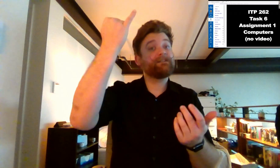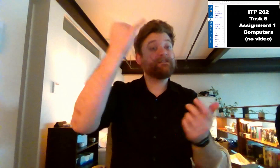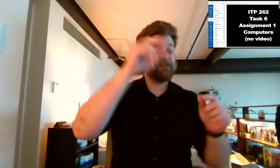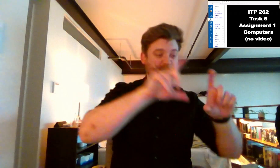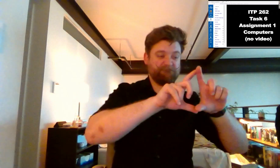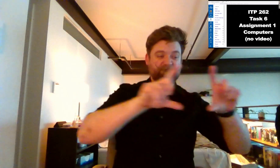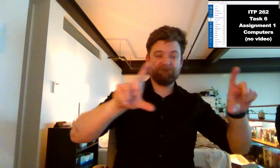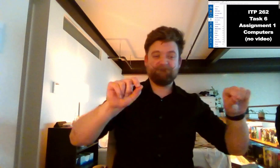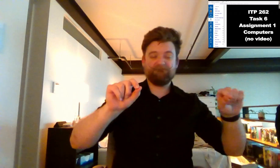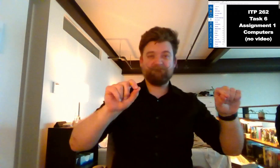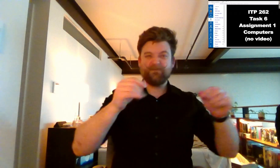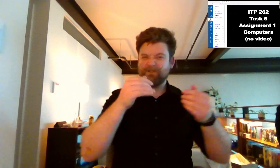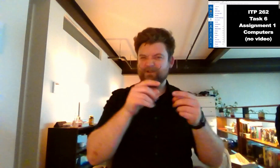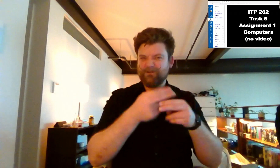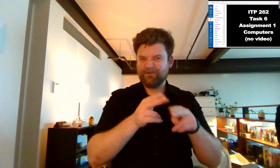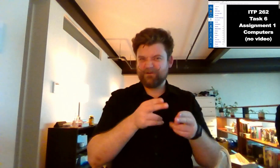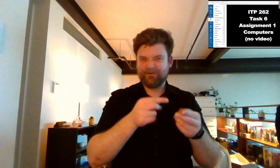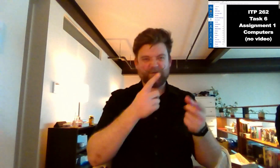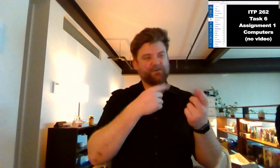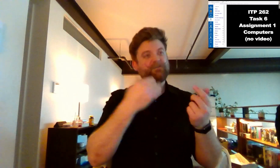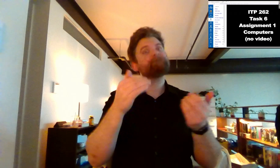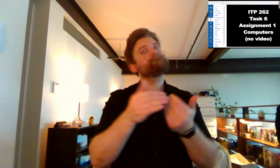So that's an important part of this issue.